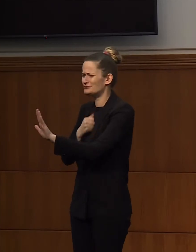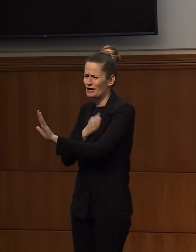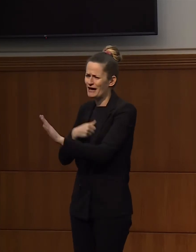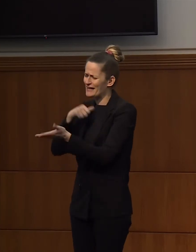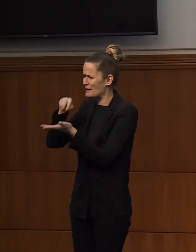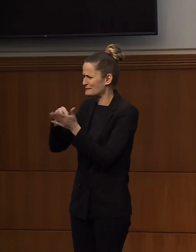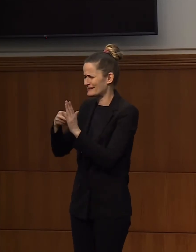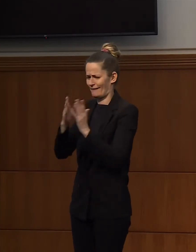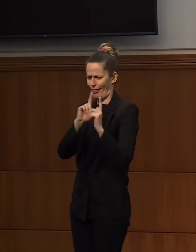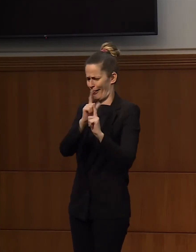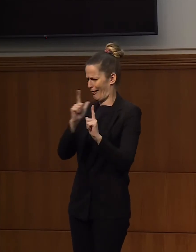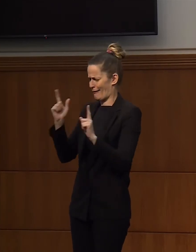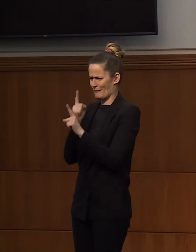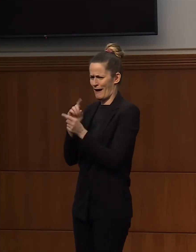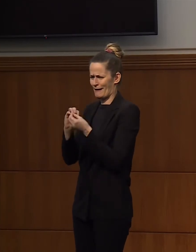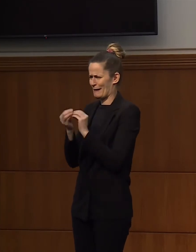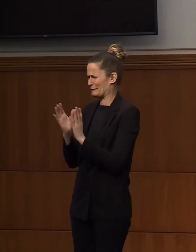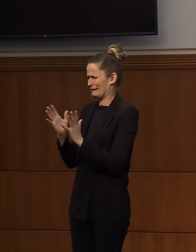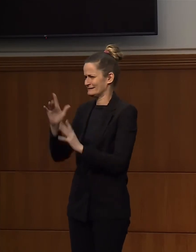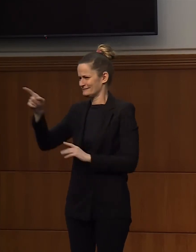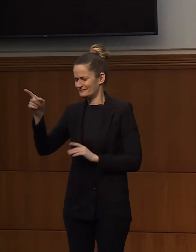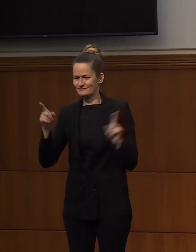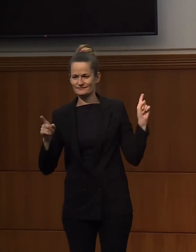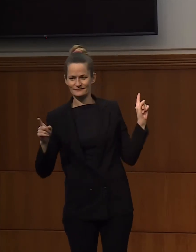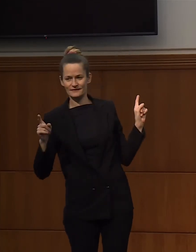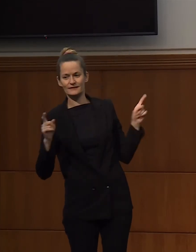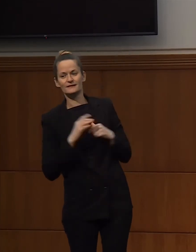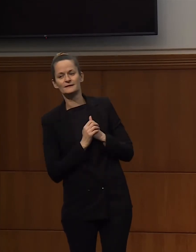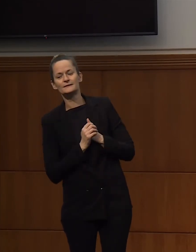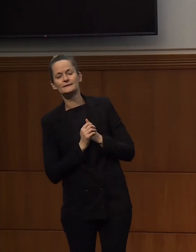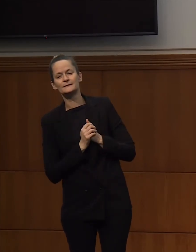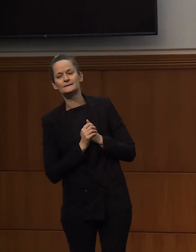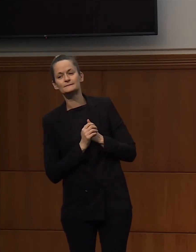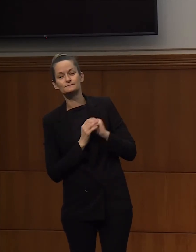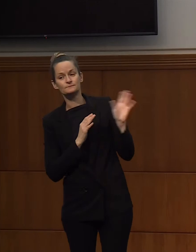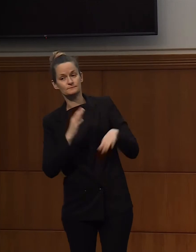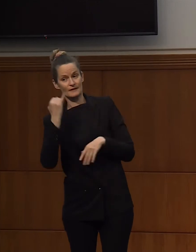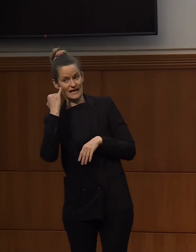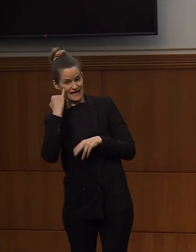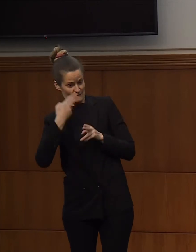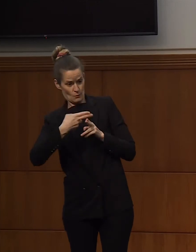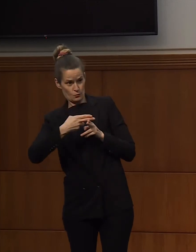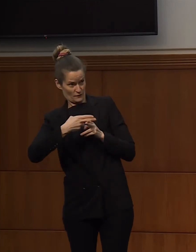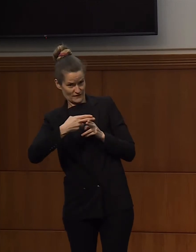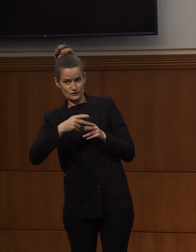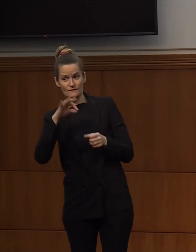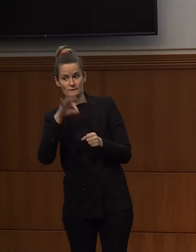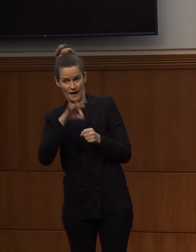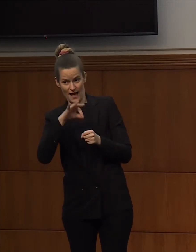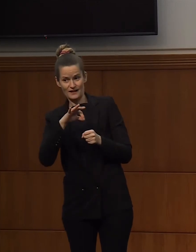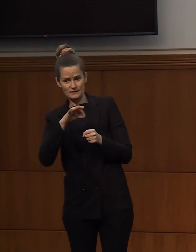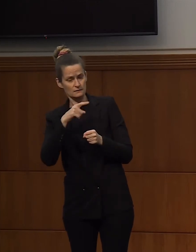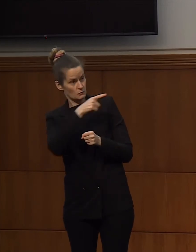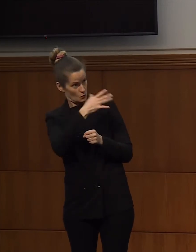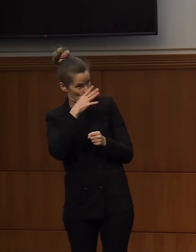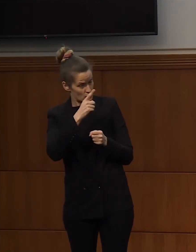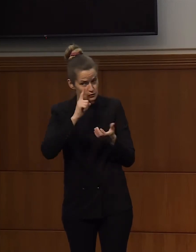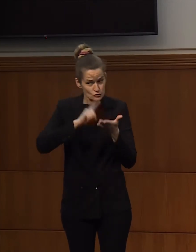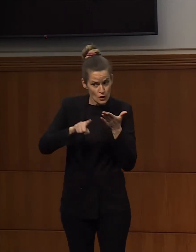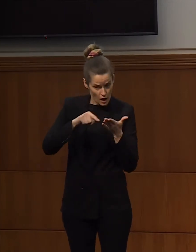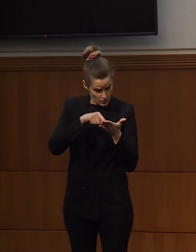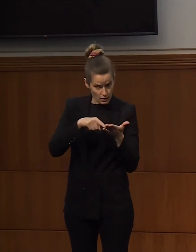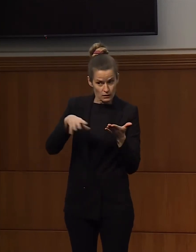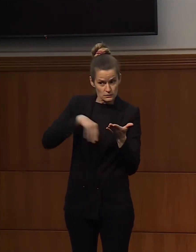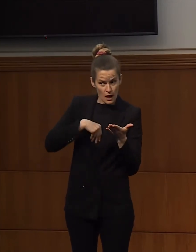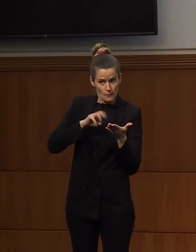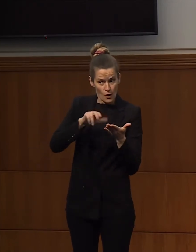worries. Quick question. How can Virginia voters check to see if their provisional was ultimately accepted? We're doing an explainer on provisionals tonight.